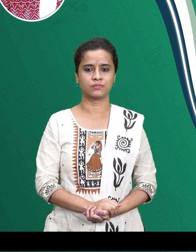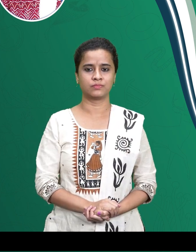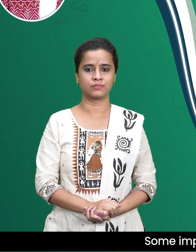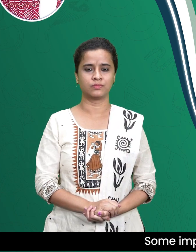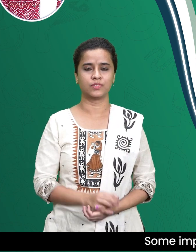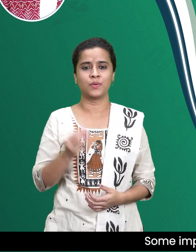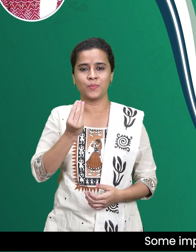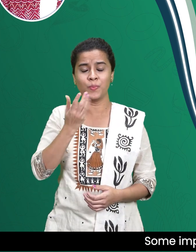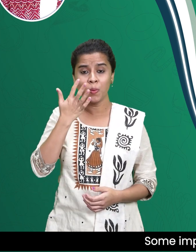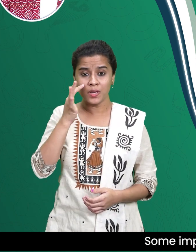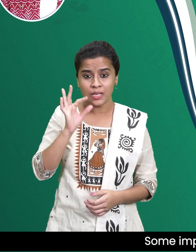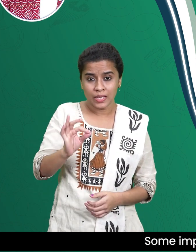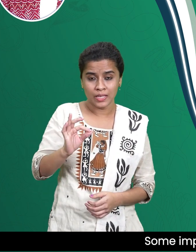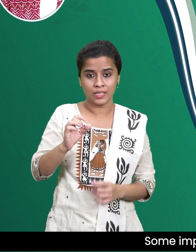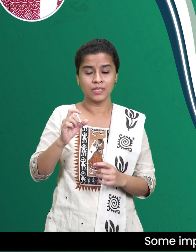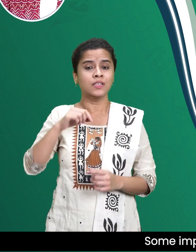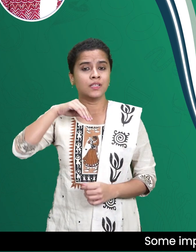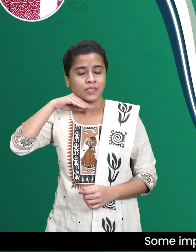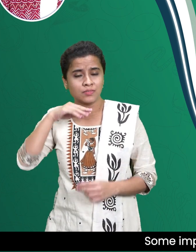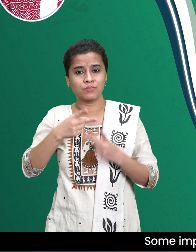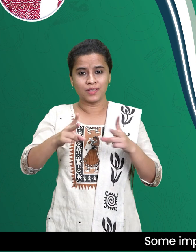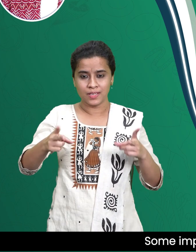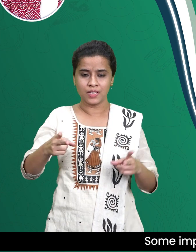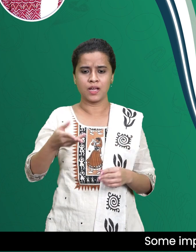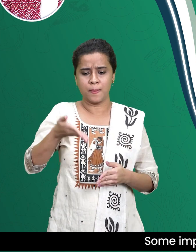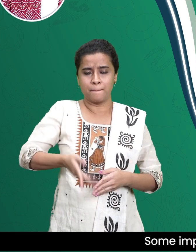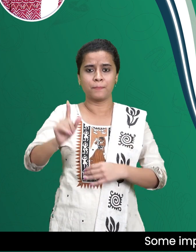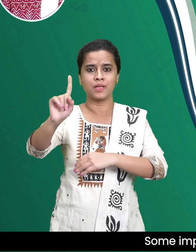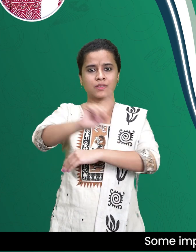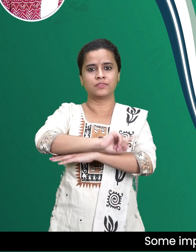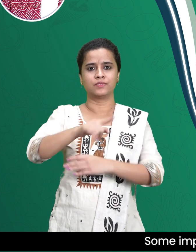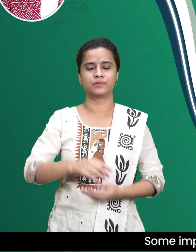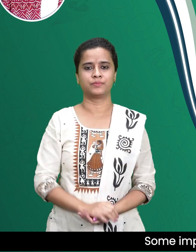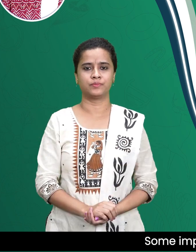Some important diseases of the present day.